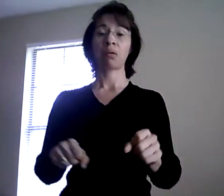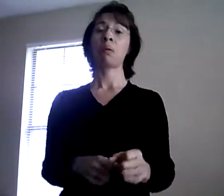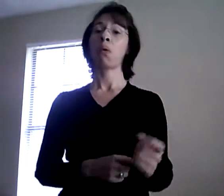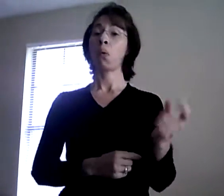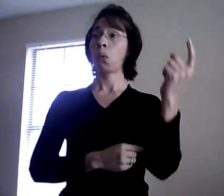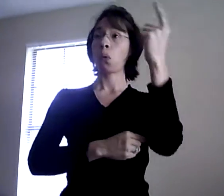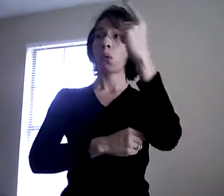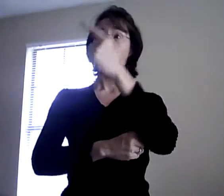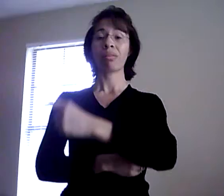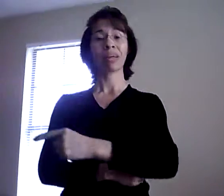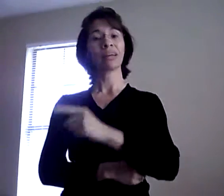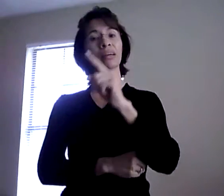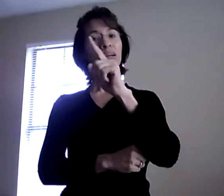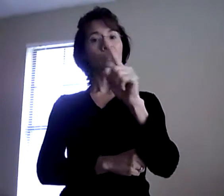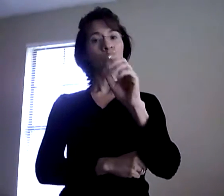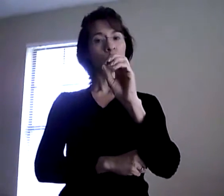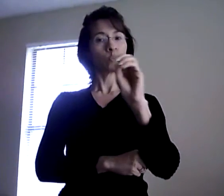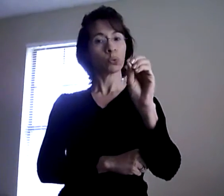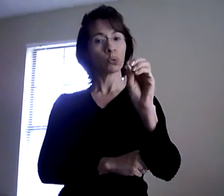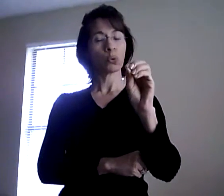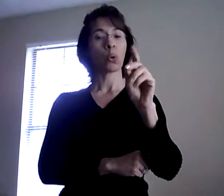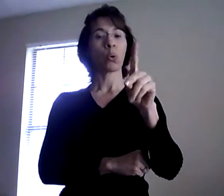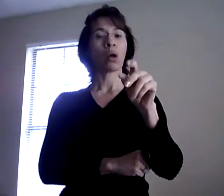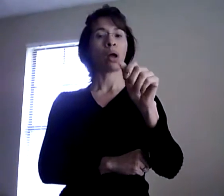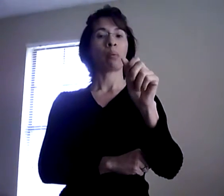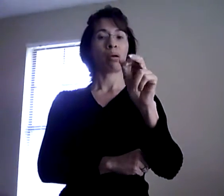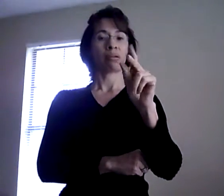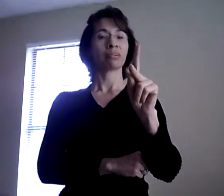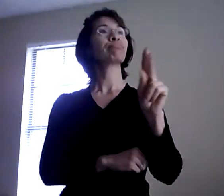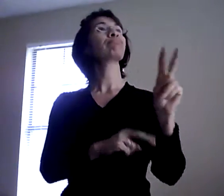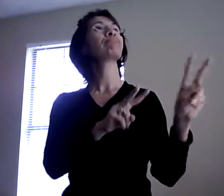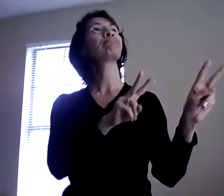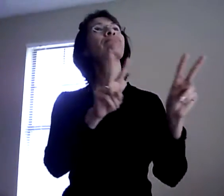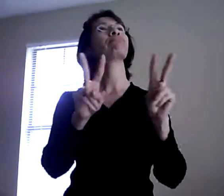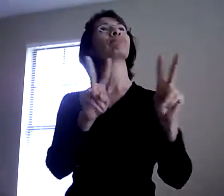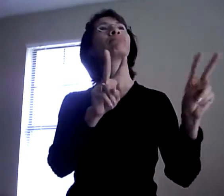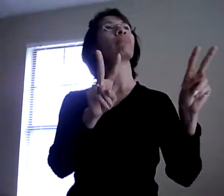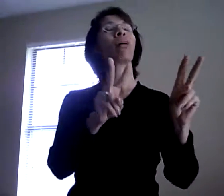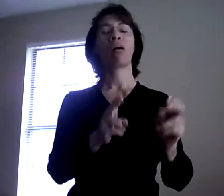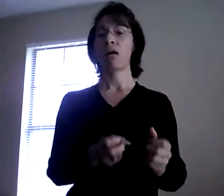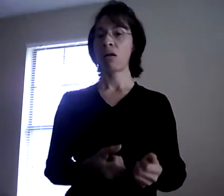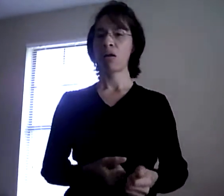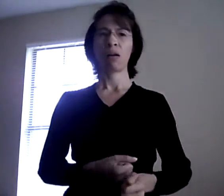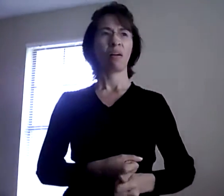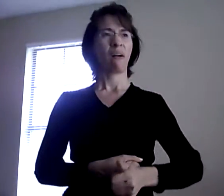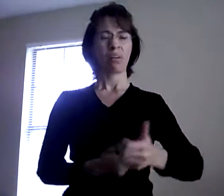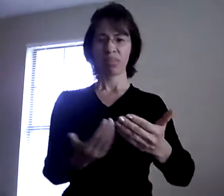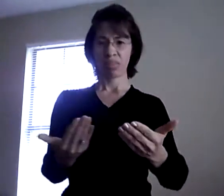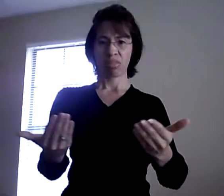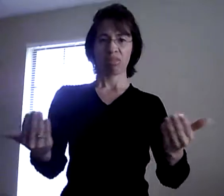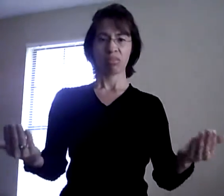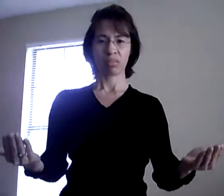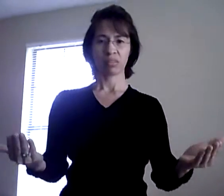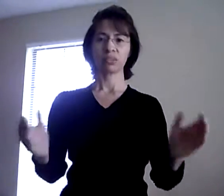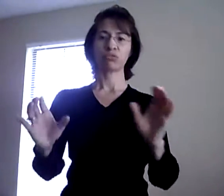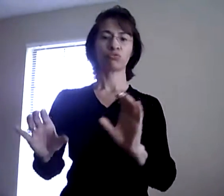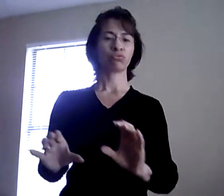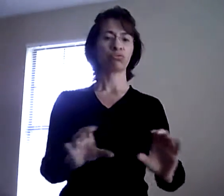the parks. Um, a lot of other things you can do there is we used to always go to